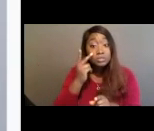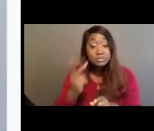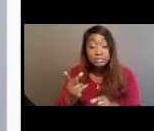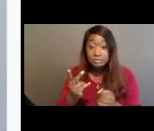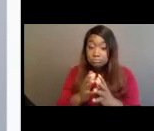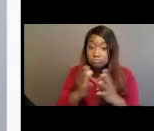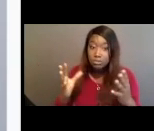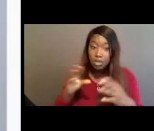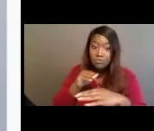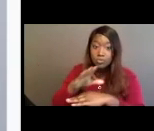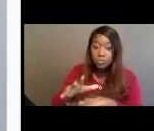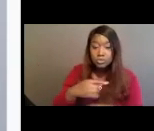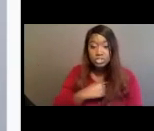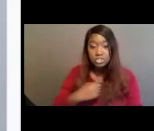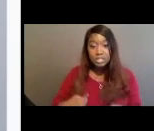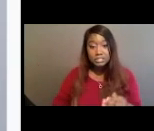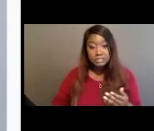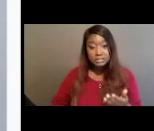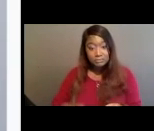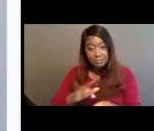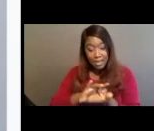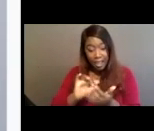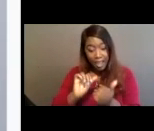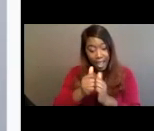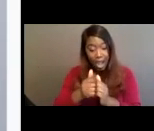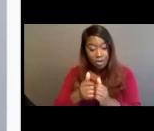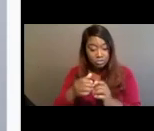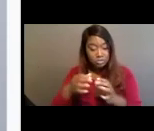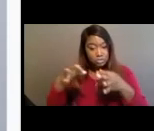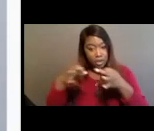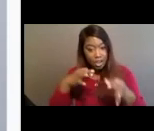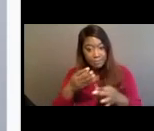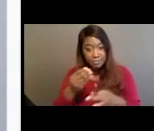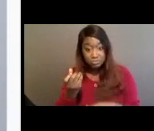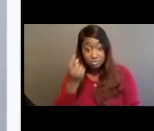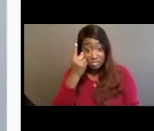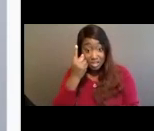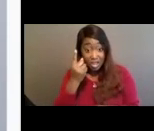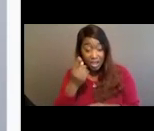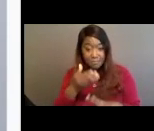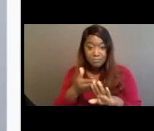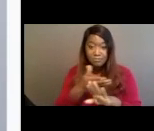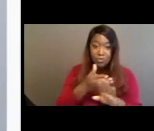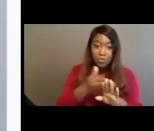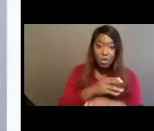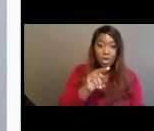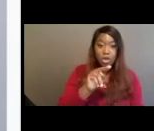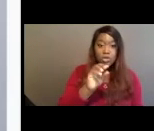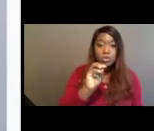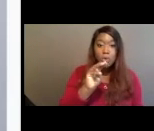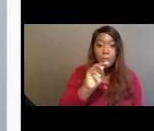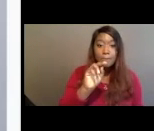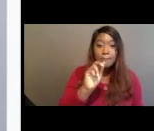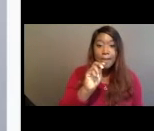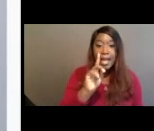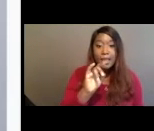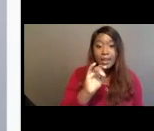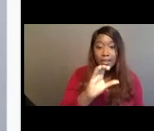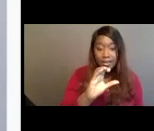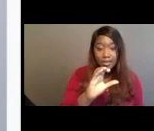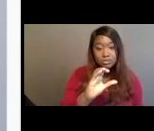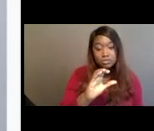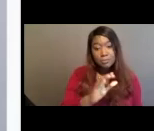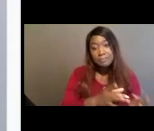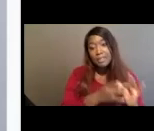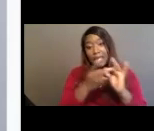is described and understood is in our evolution from being nomadic to agricultural peoples, because the